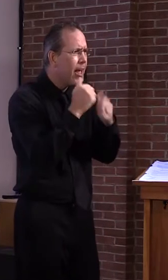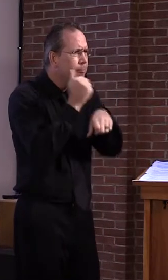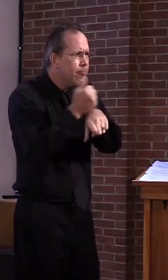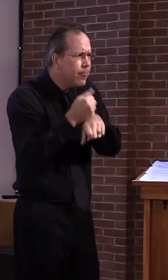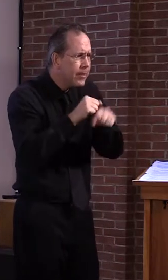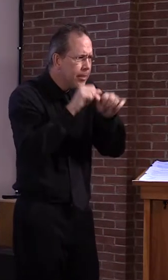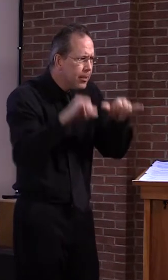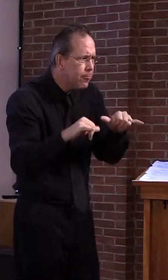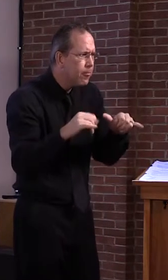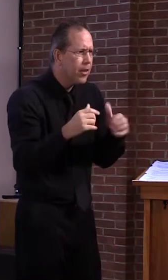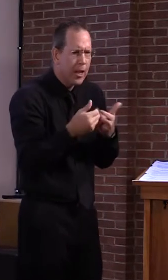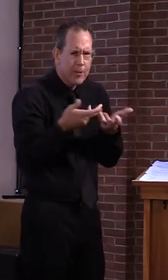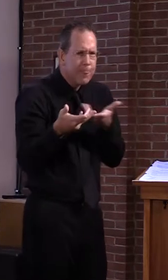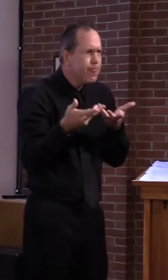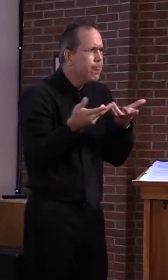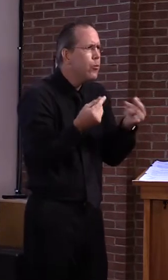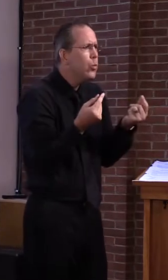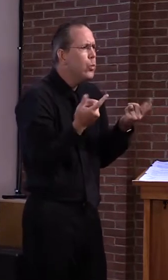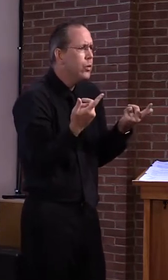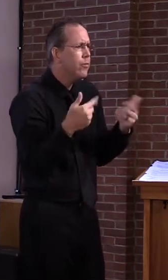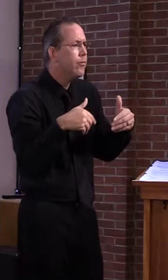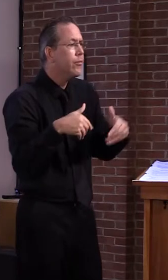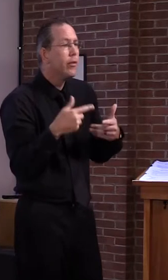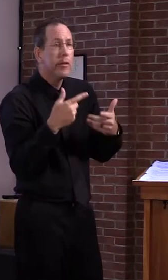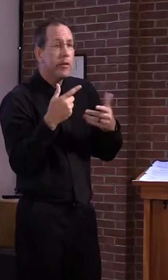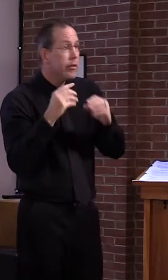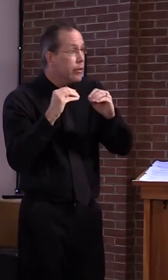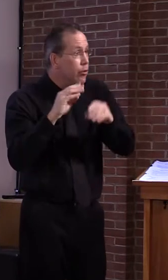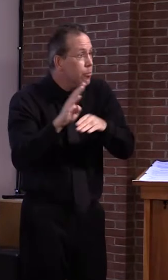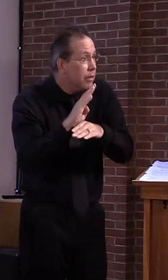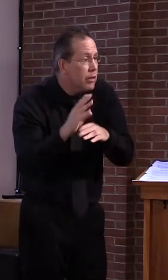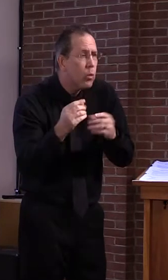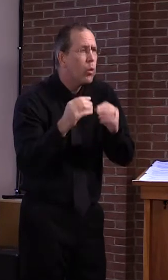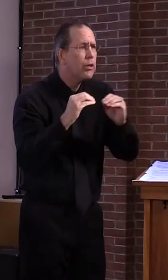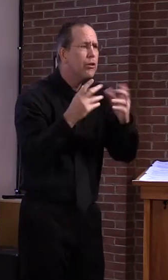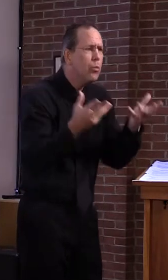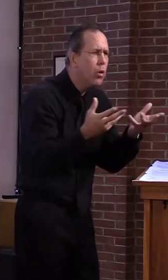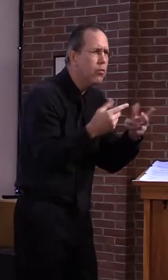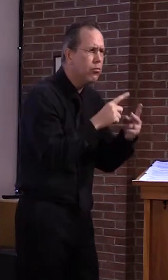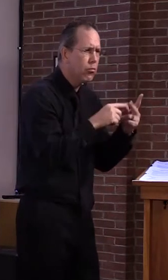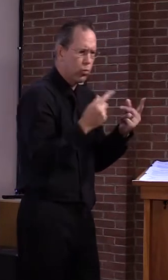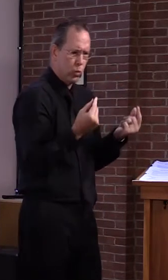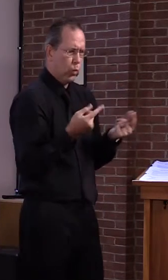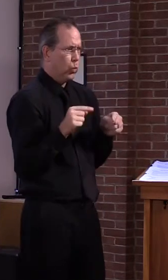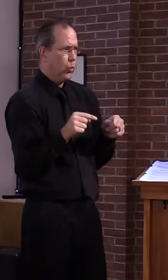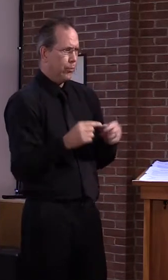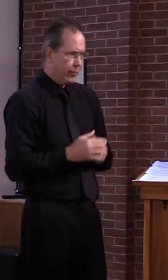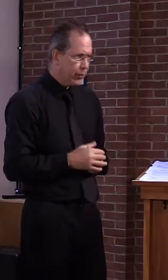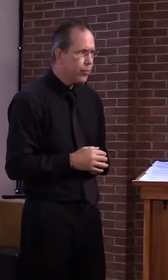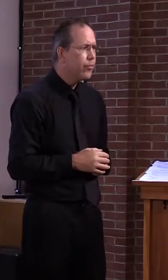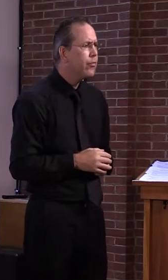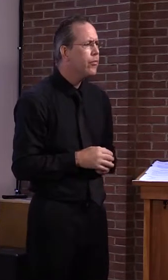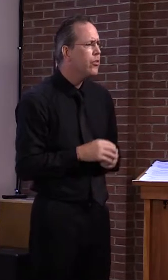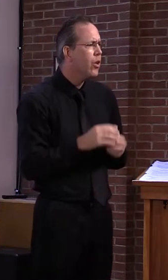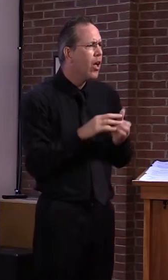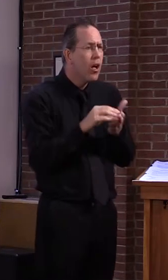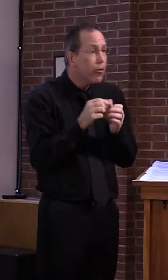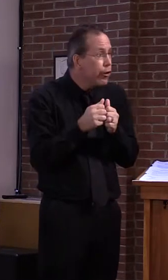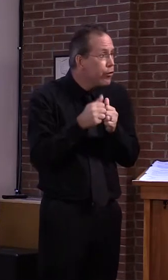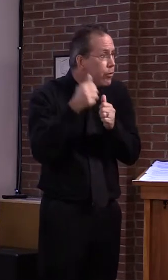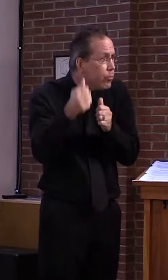for school-aged children on remote learning days without harming the existence of